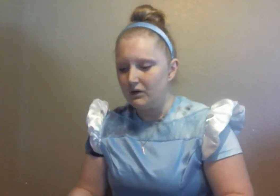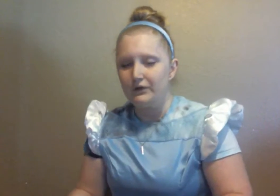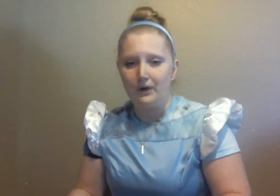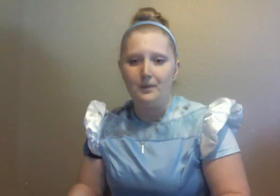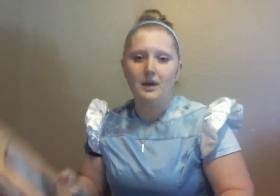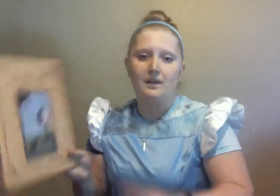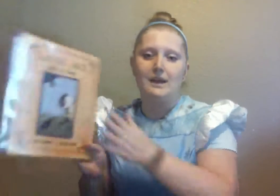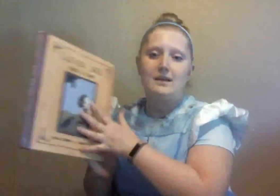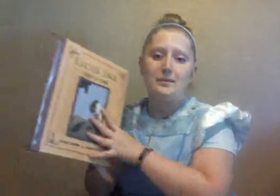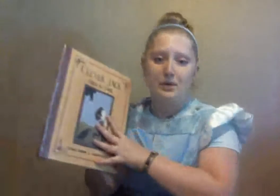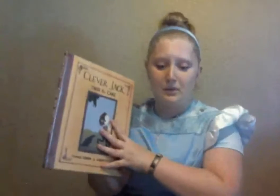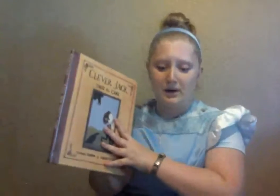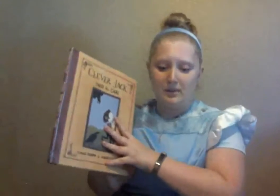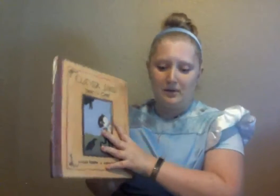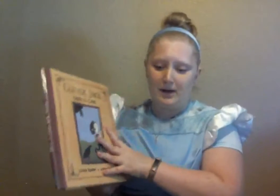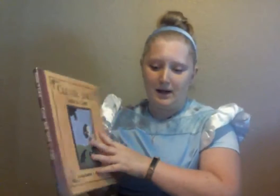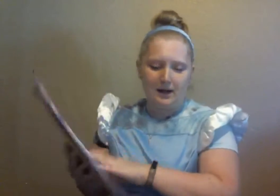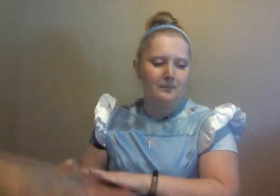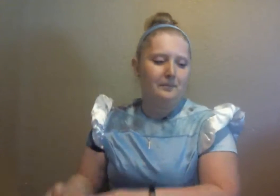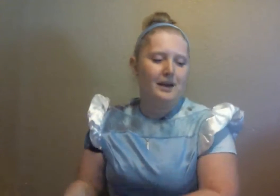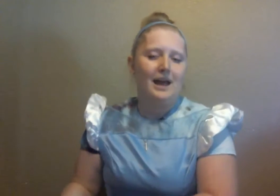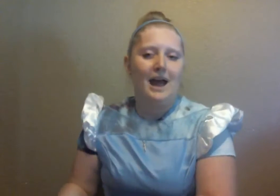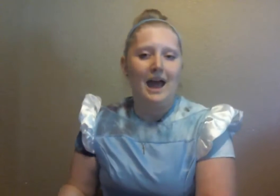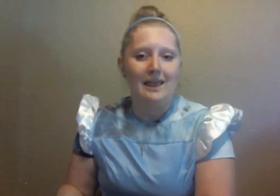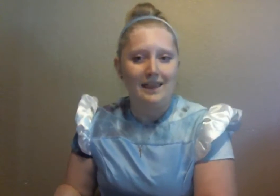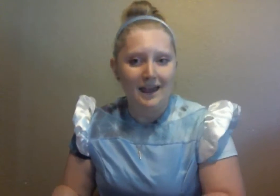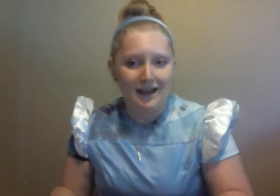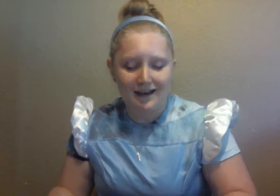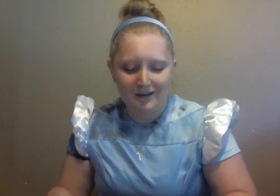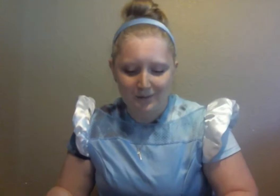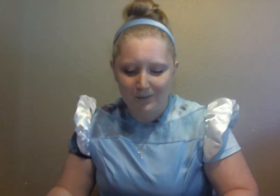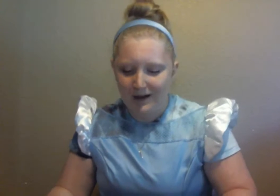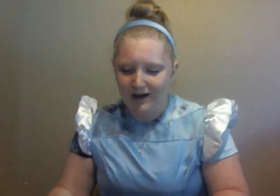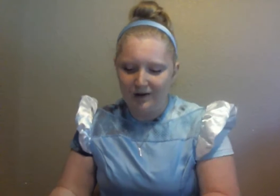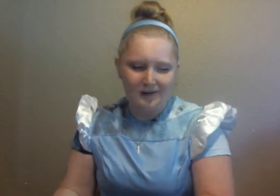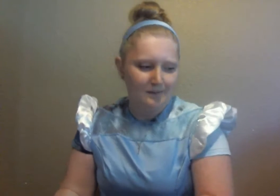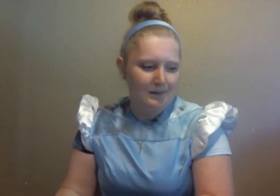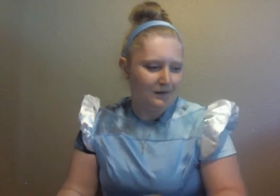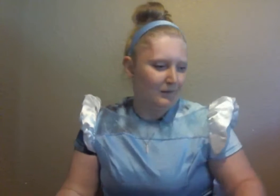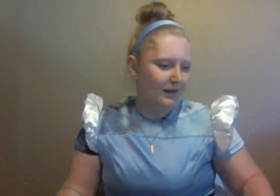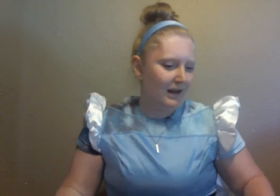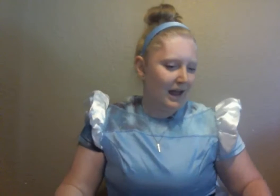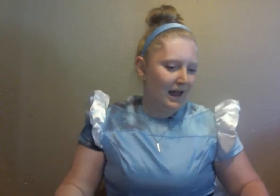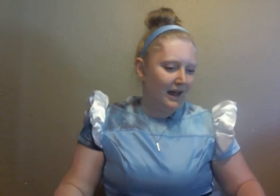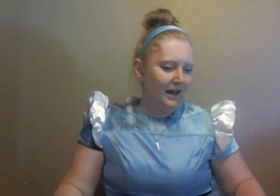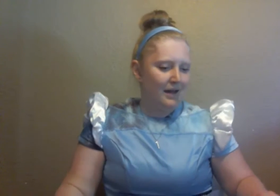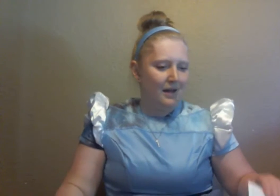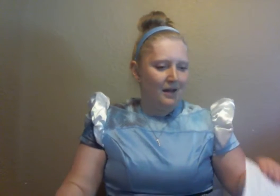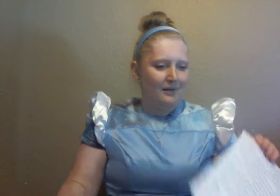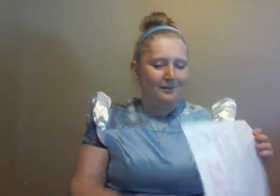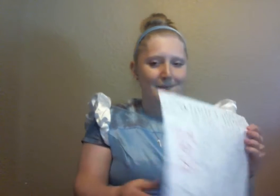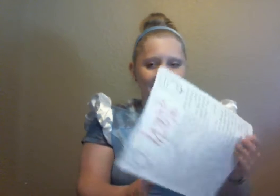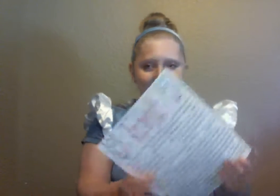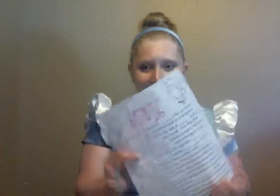So that's the book we're going to be reading. And then we are going to be doing a Mad